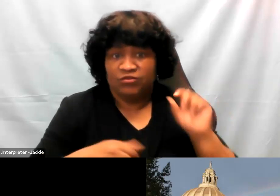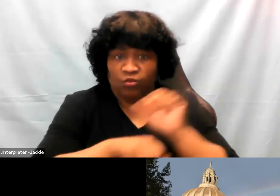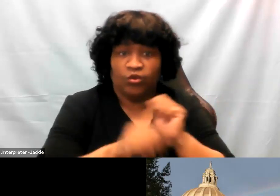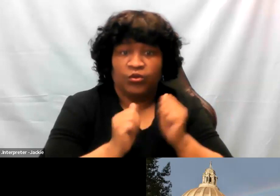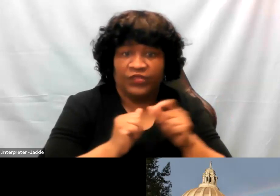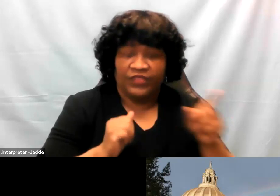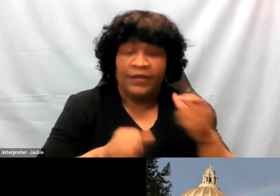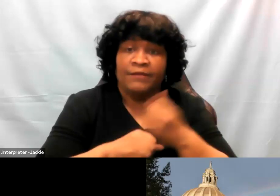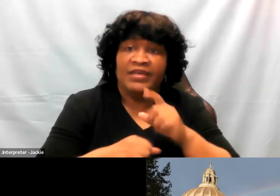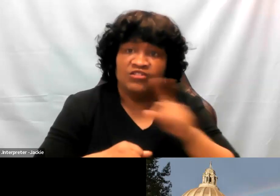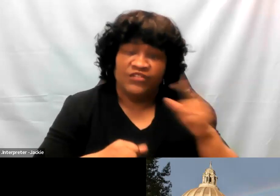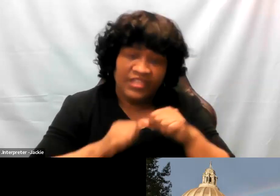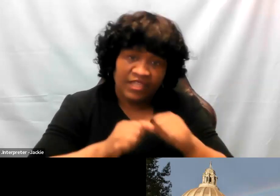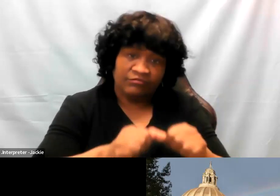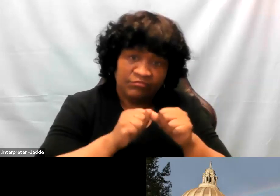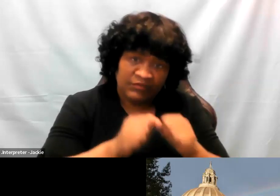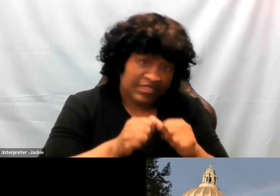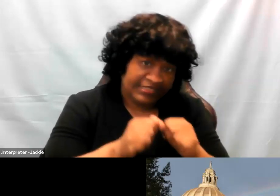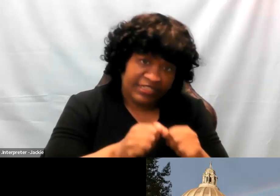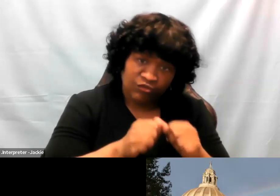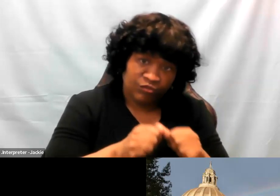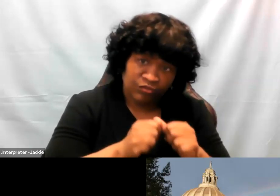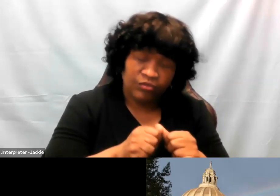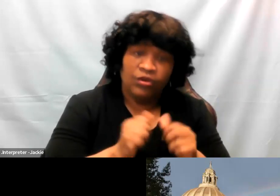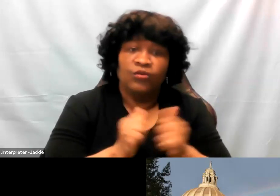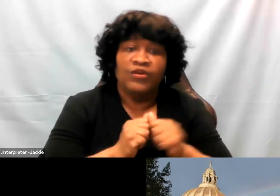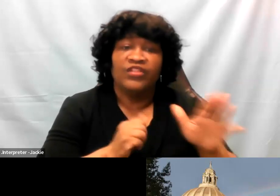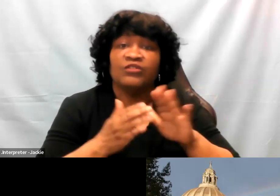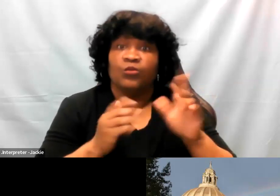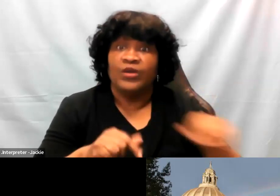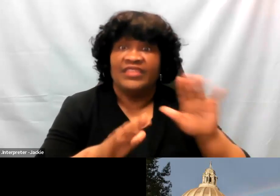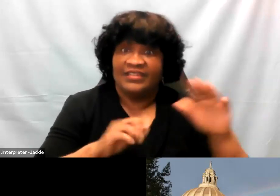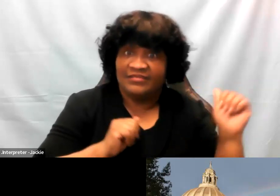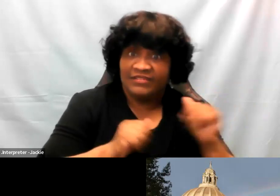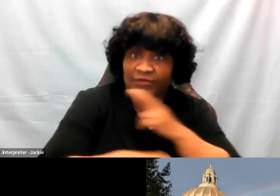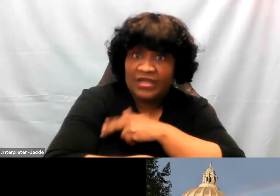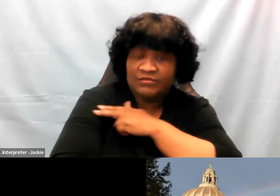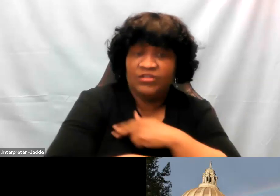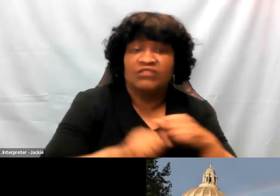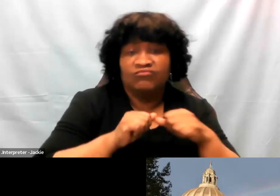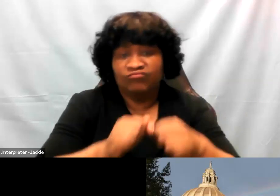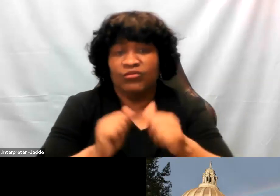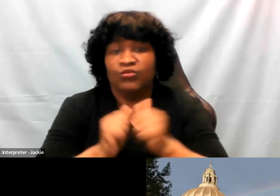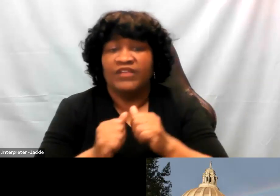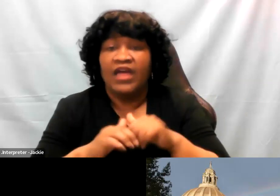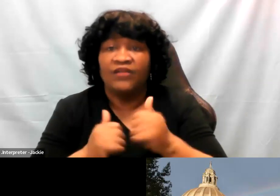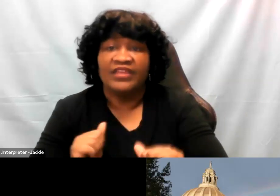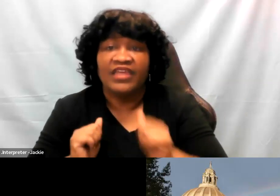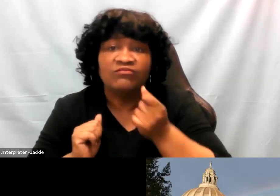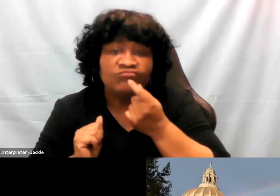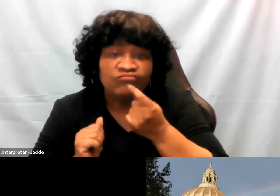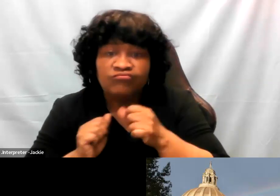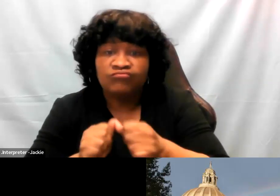them to make sure they can continue when they're discharged from the hospital, to continue with their regimen of daily